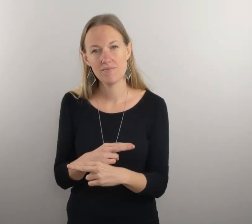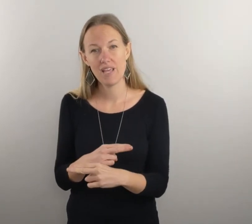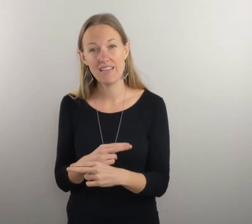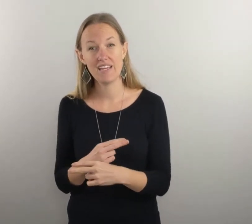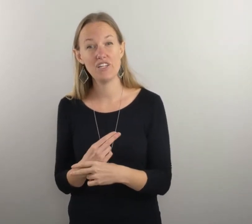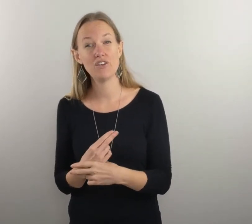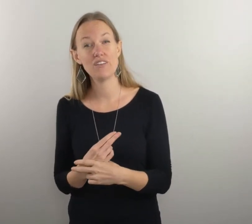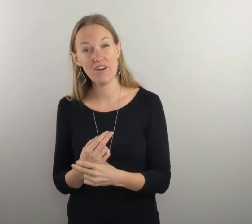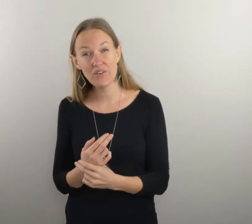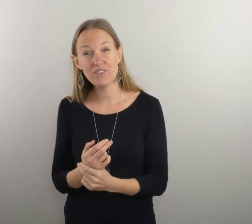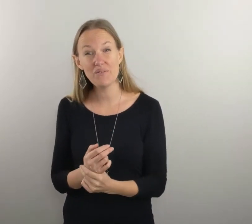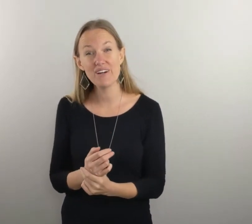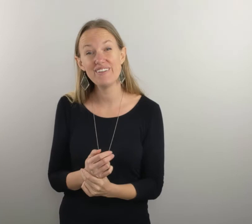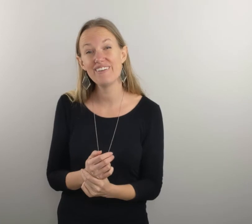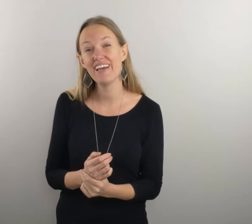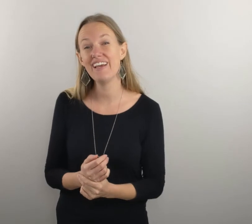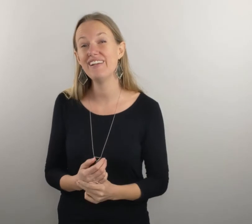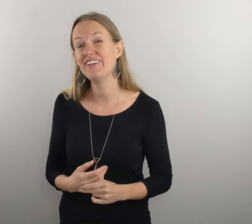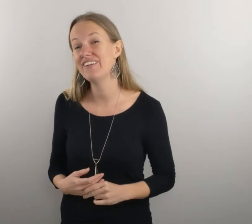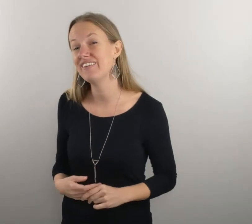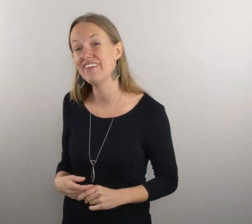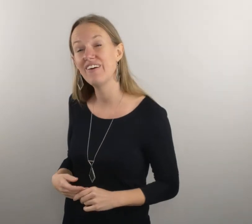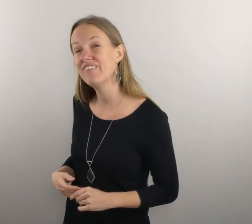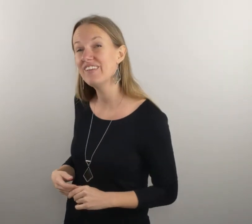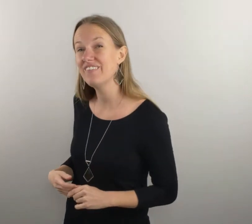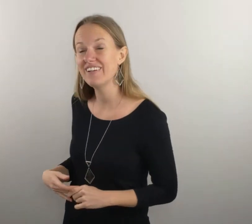And then you're the only one who can. You're the only one who